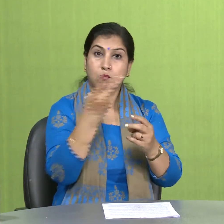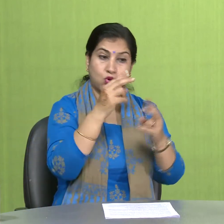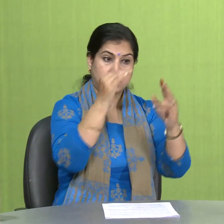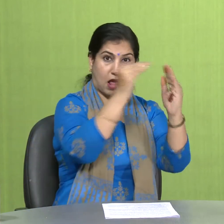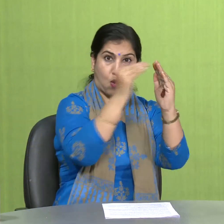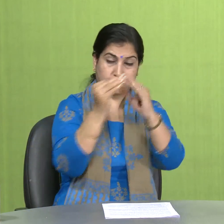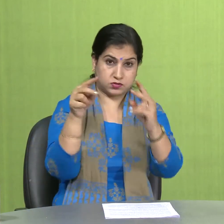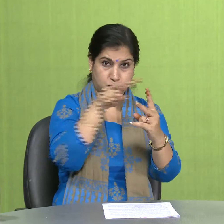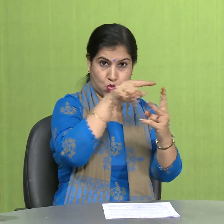houses of the Parliament.